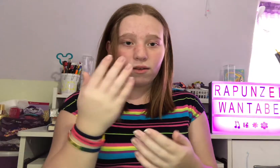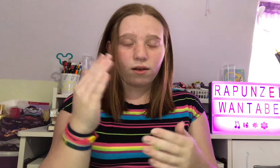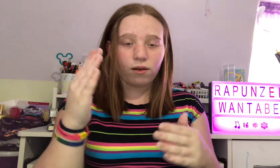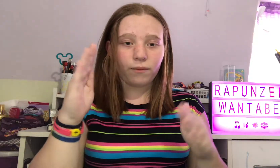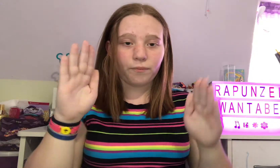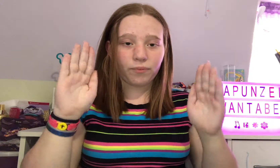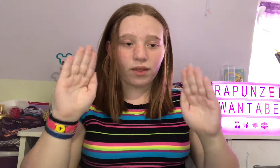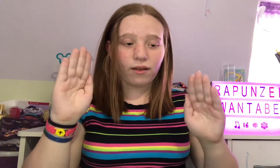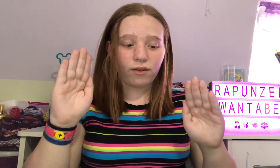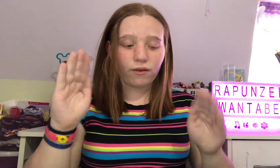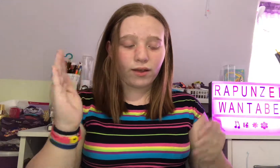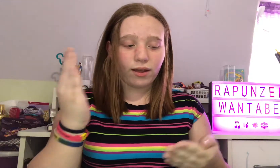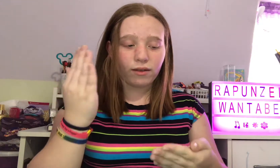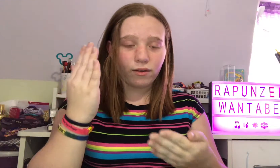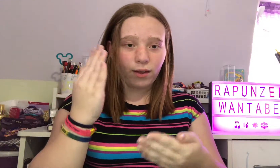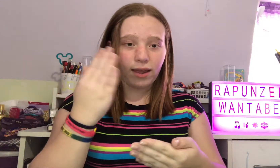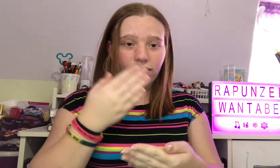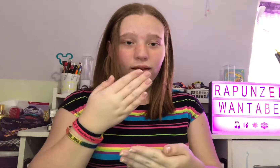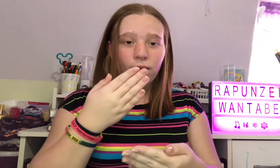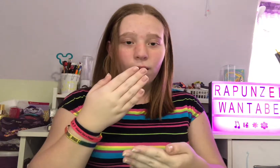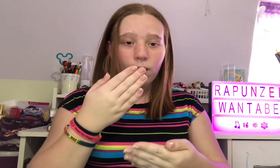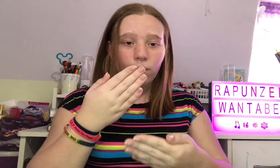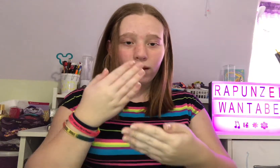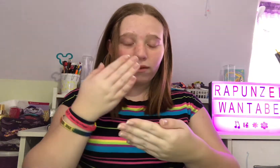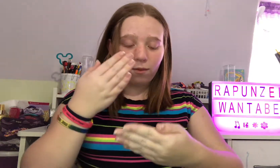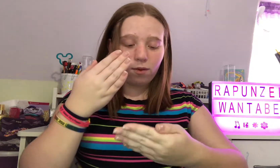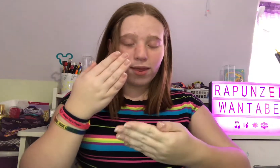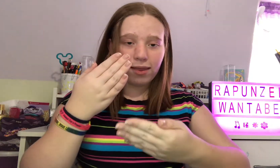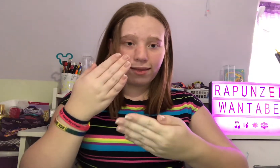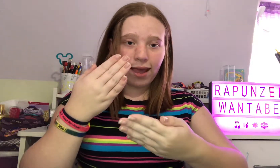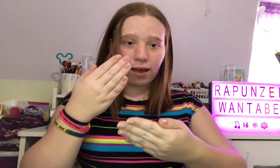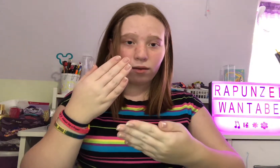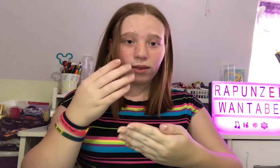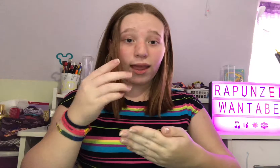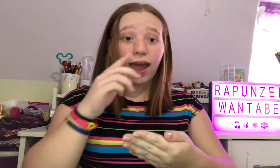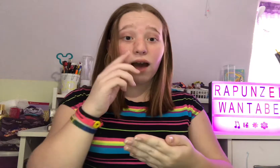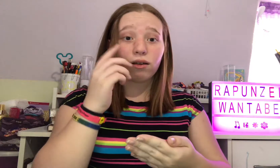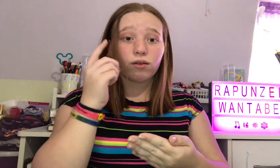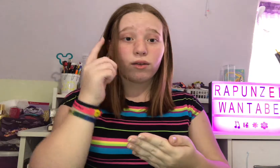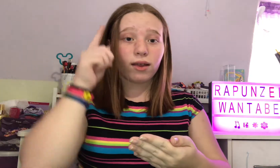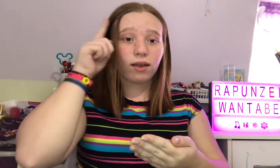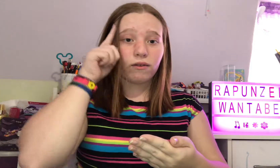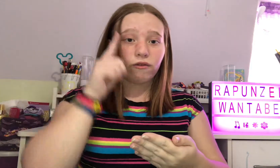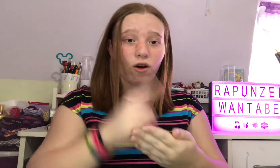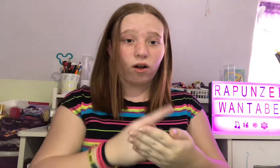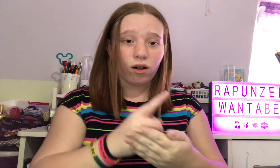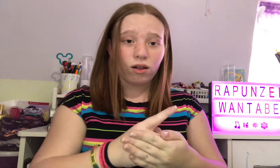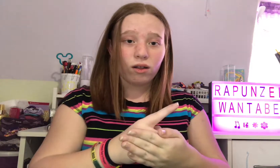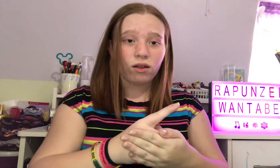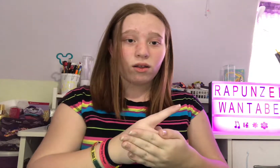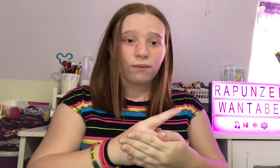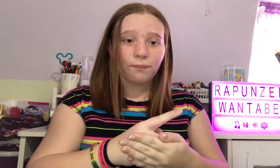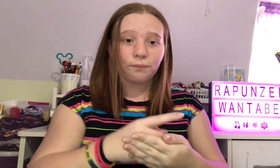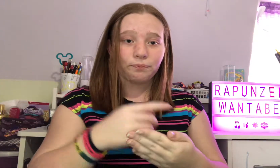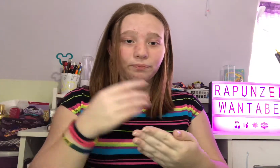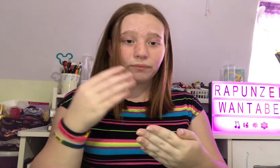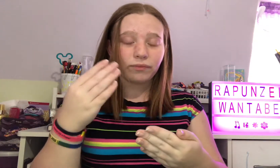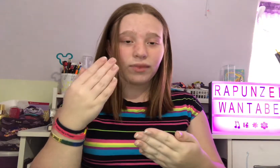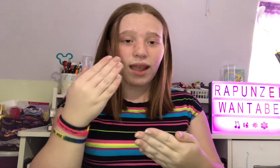So two hands. One of them will be down, like how you did fall. And